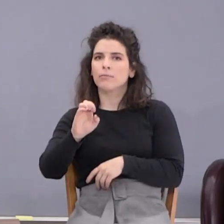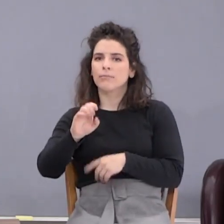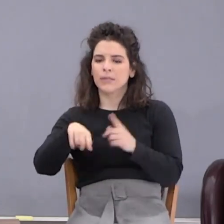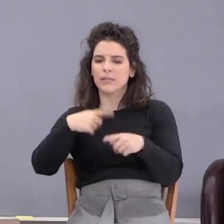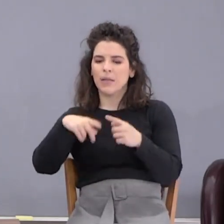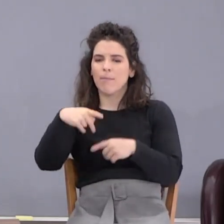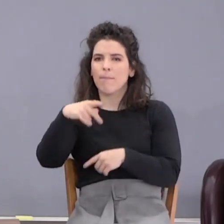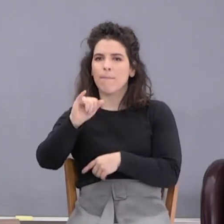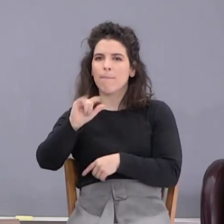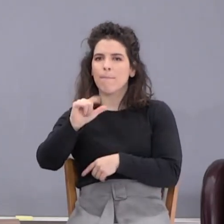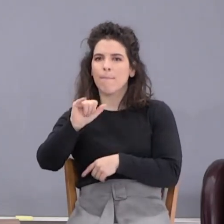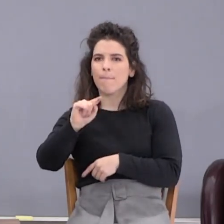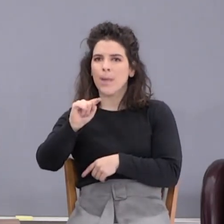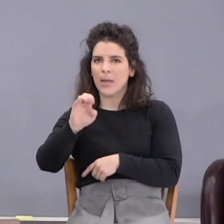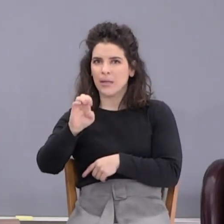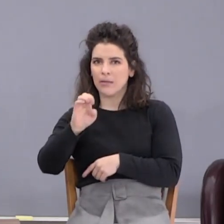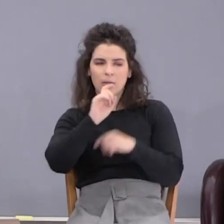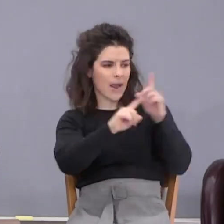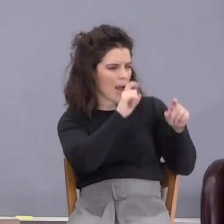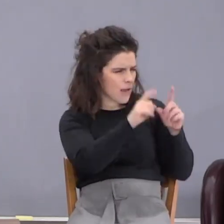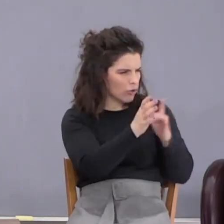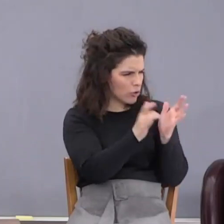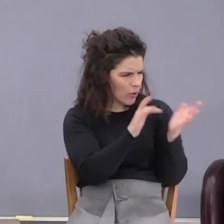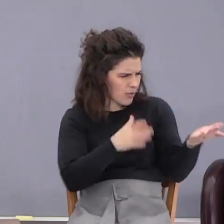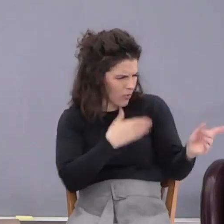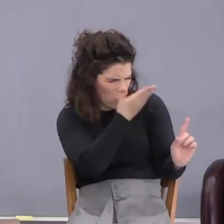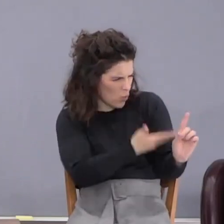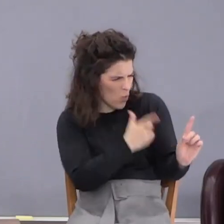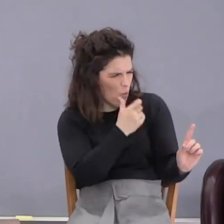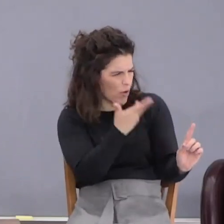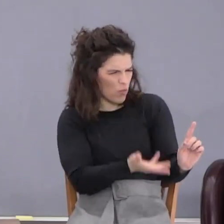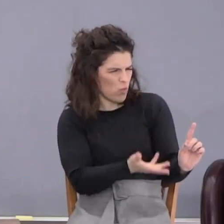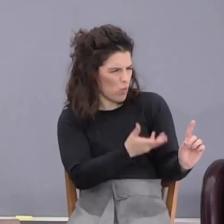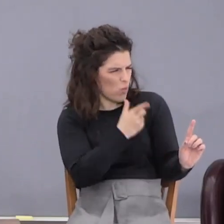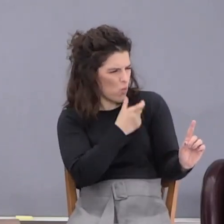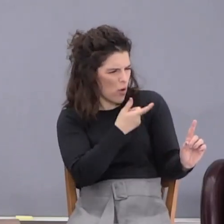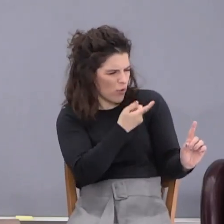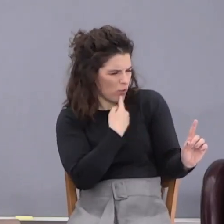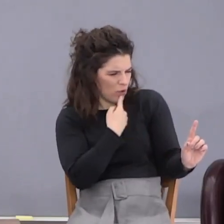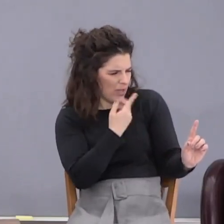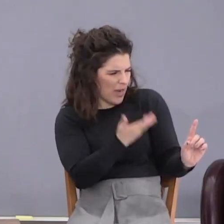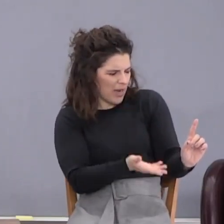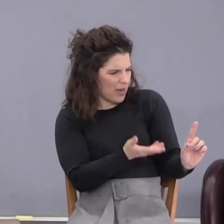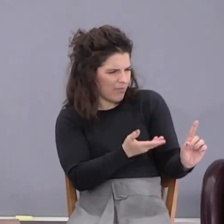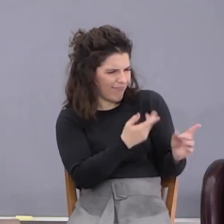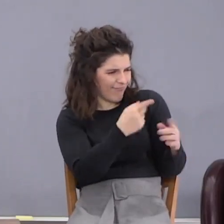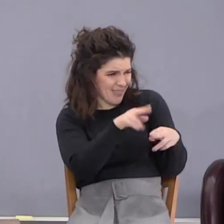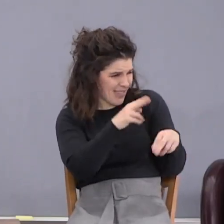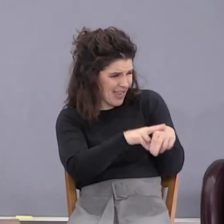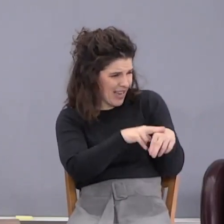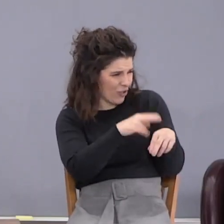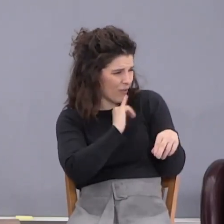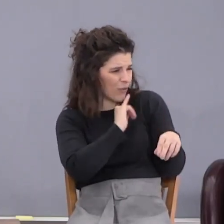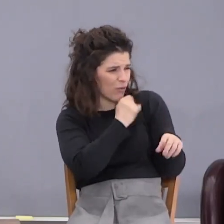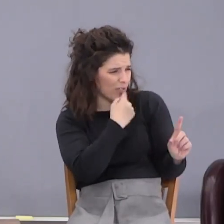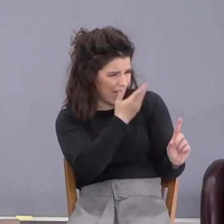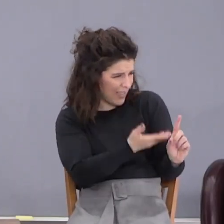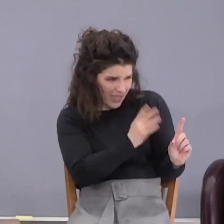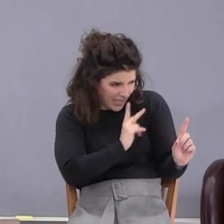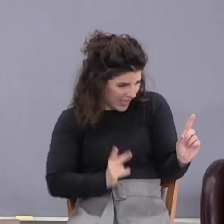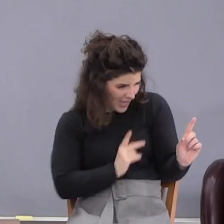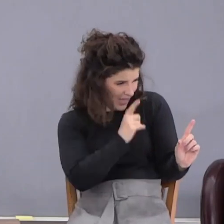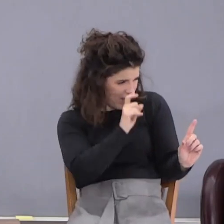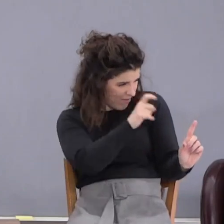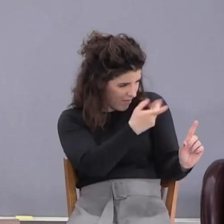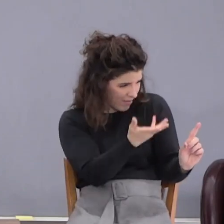a series of questions. Who are you? Are you who you say you are? Are you what the nation of Israel say you are? And so on and so forth. And